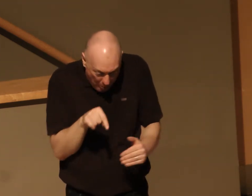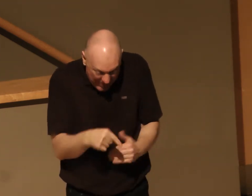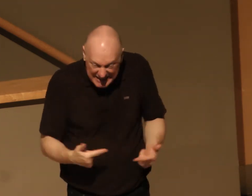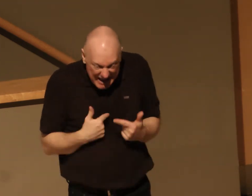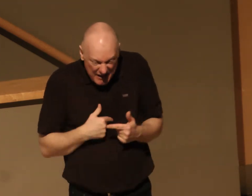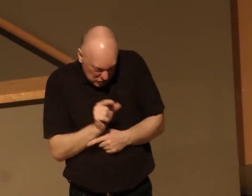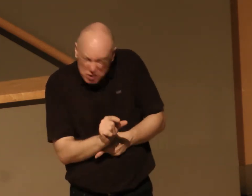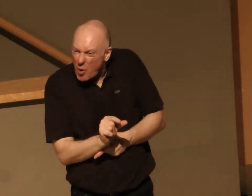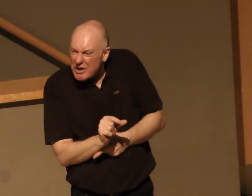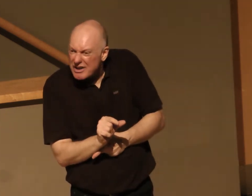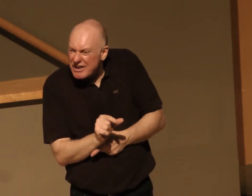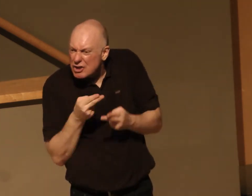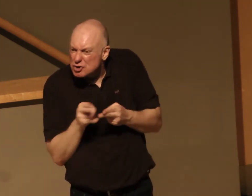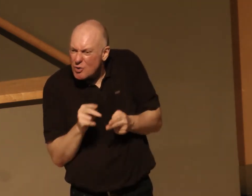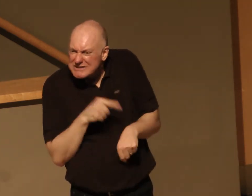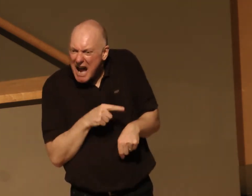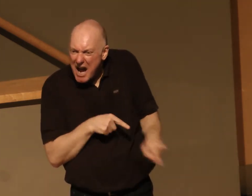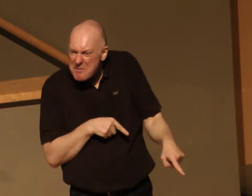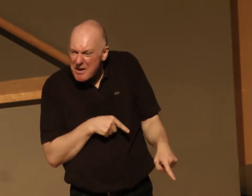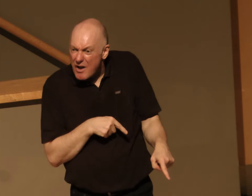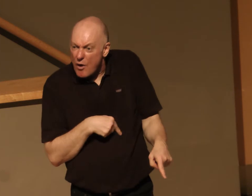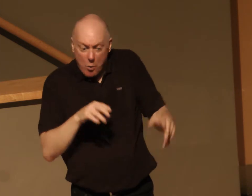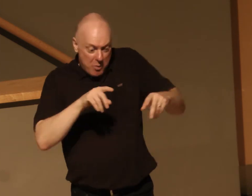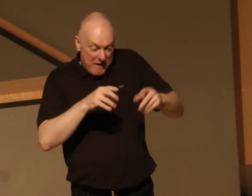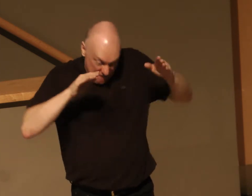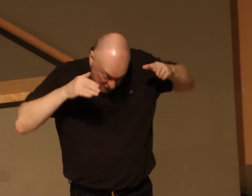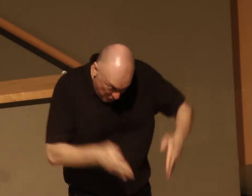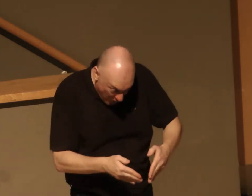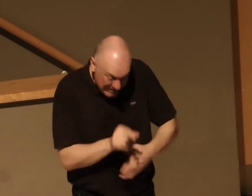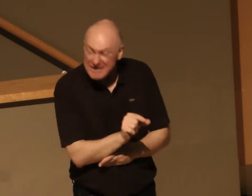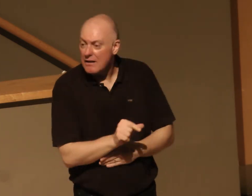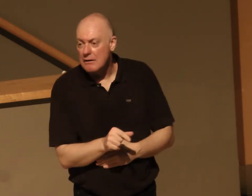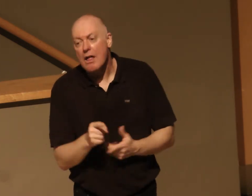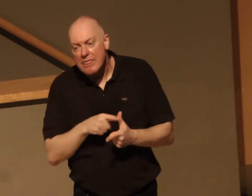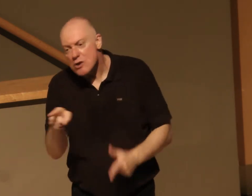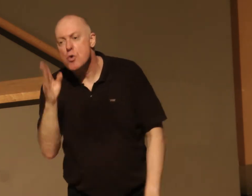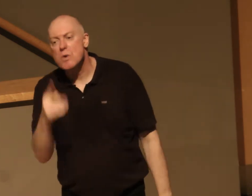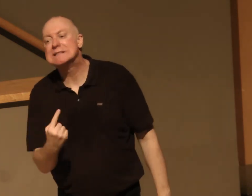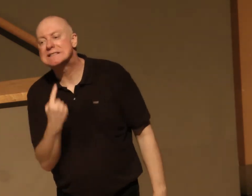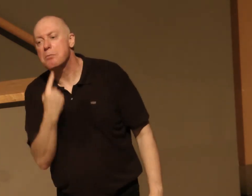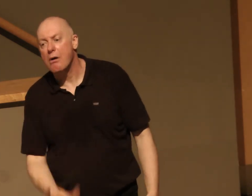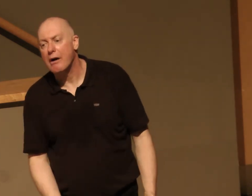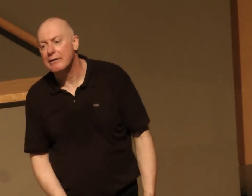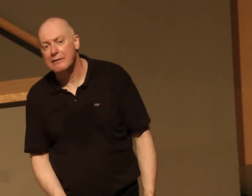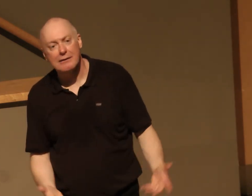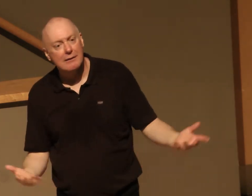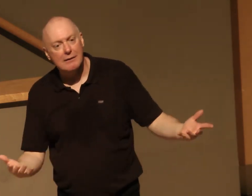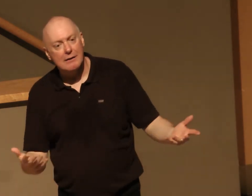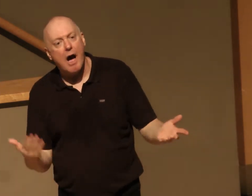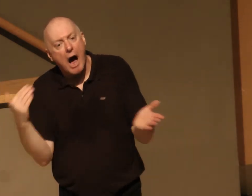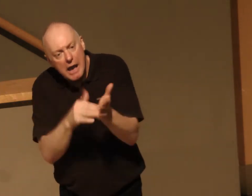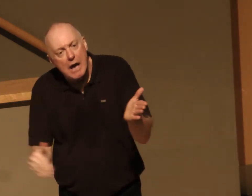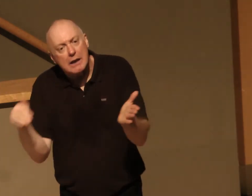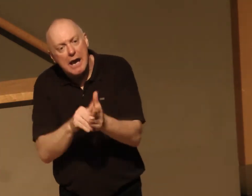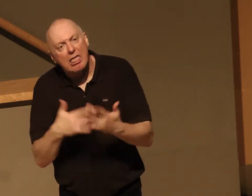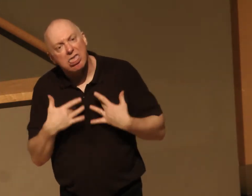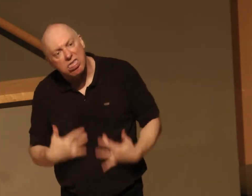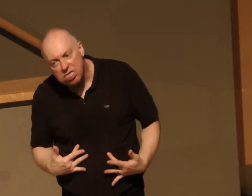if we're putting all our eggs in this basket we will be tremendously disappointed and we will come up short over and over and over again what we need to